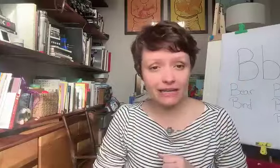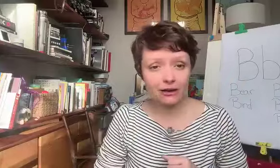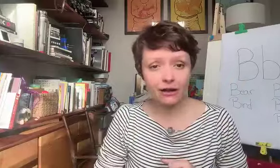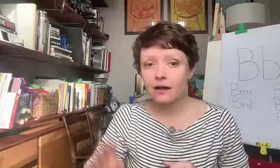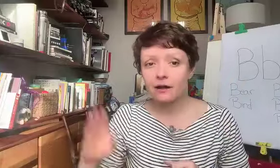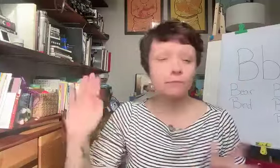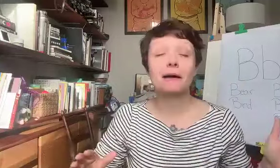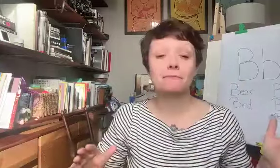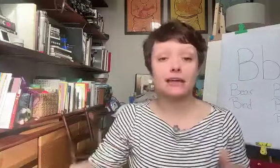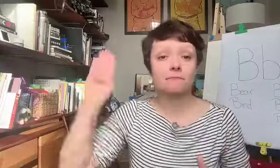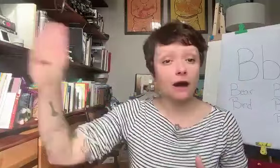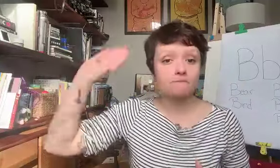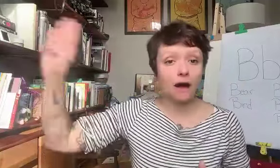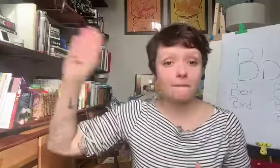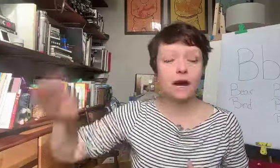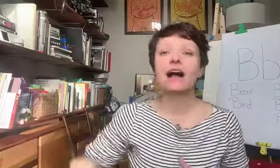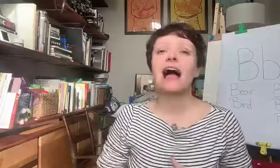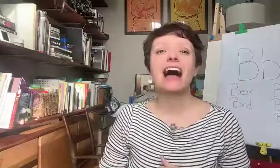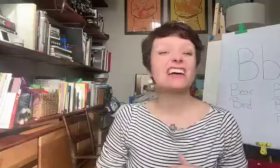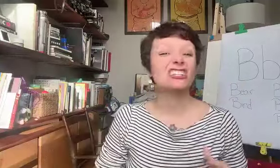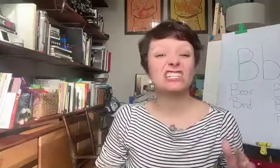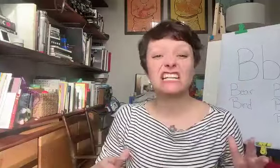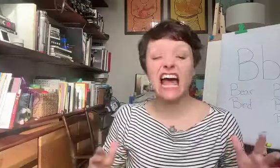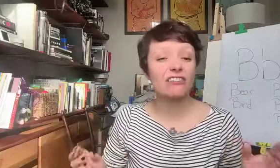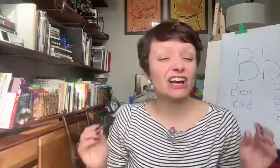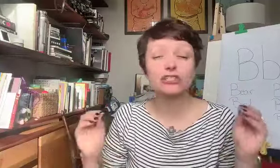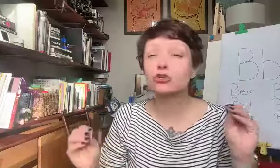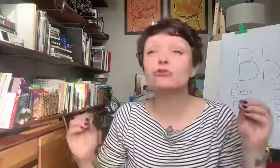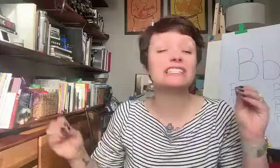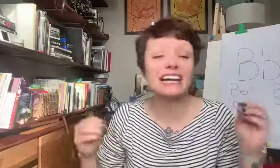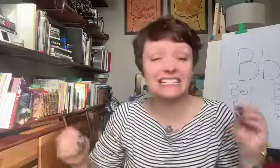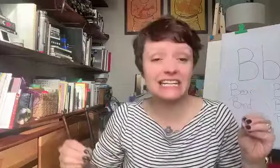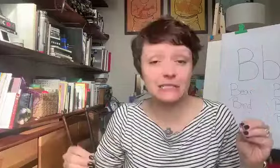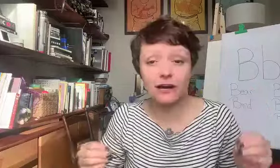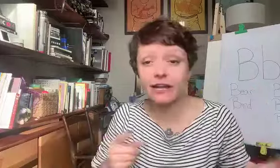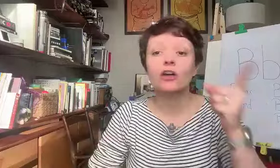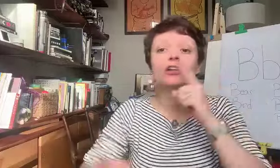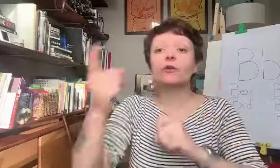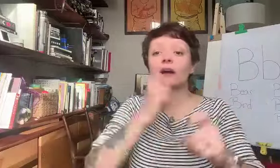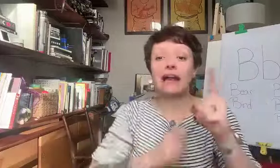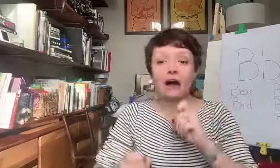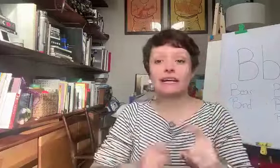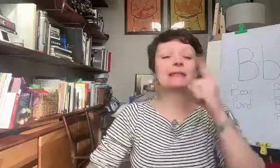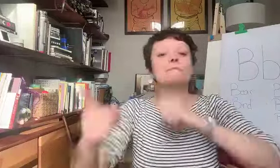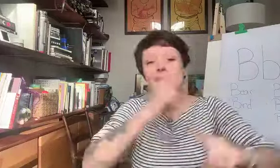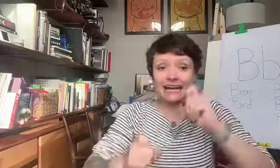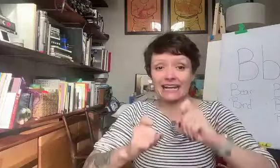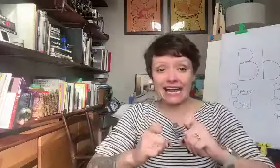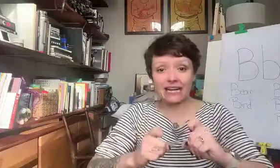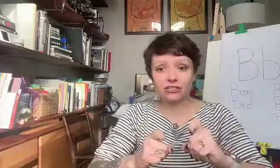letter, put up that B, ba, ba, ba, and then just have like a 2 second dance party. You are now getting them back engaged.